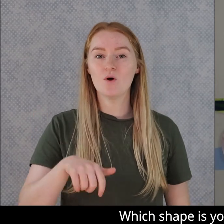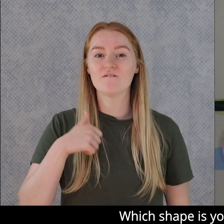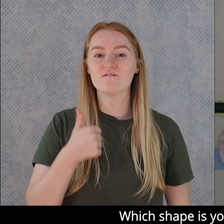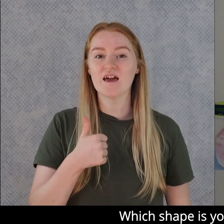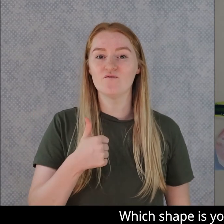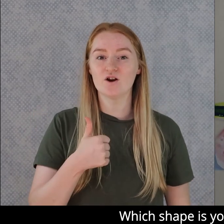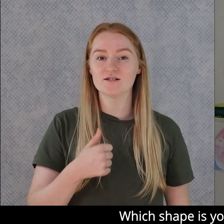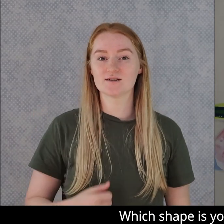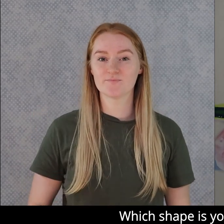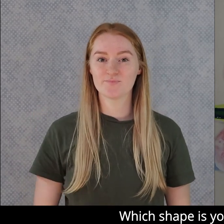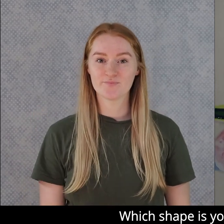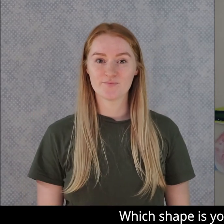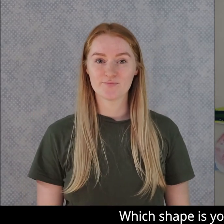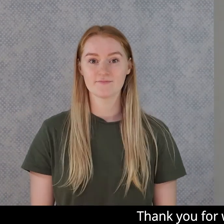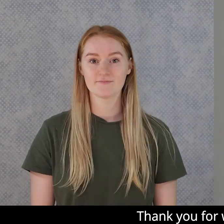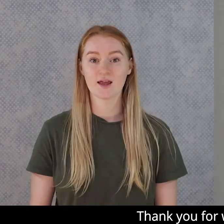your favourite?